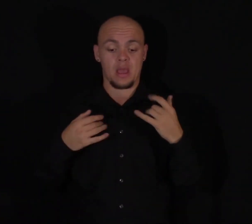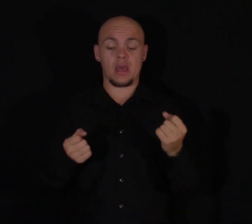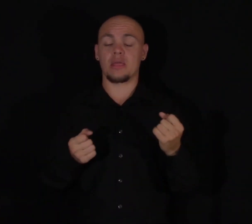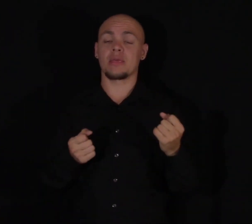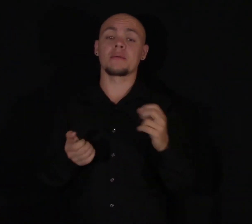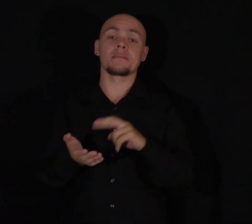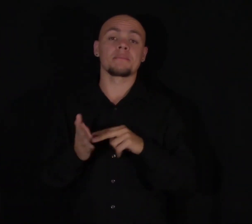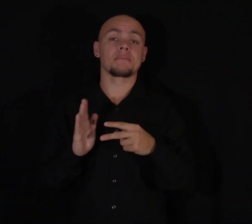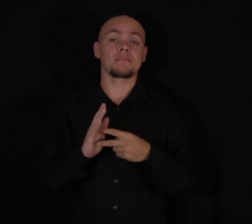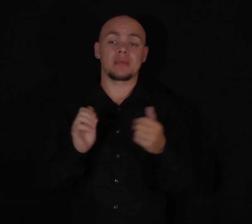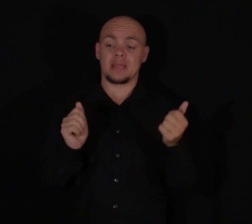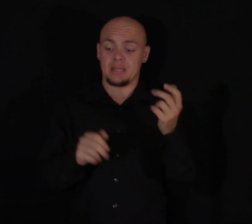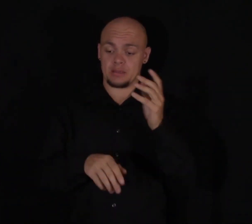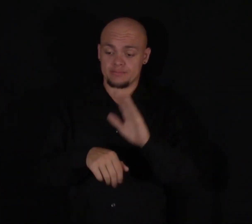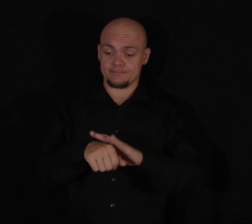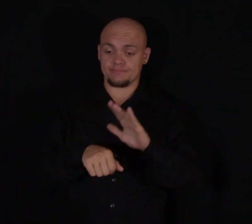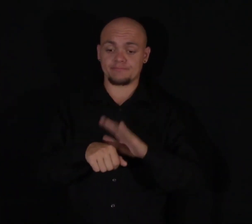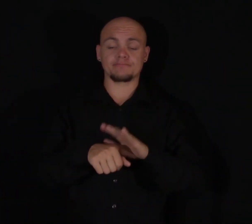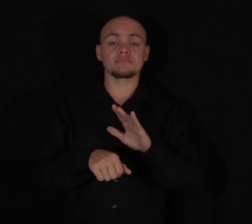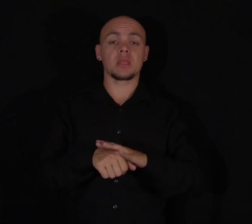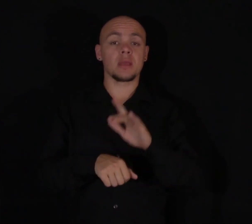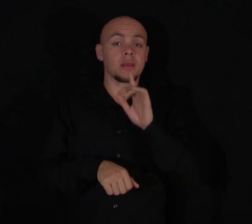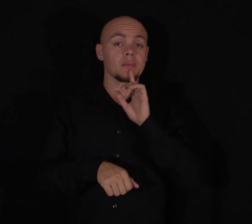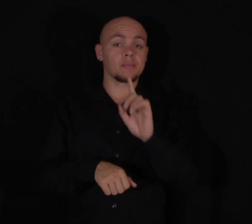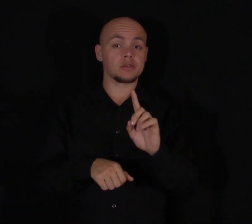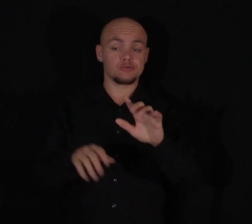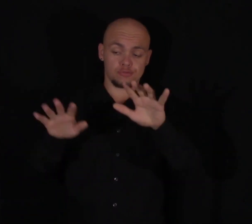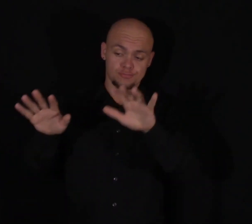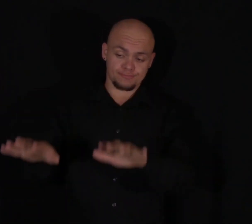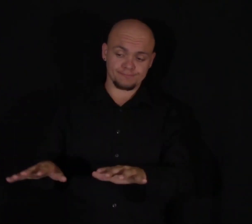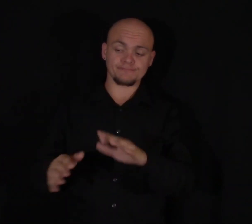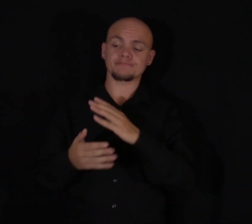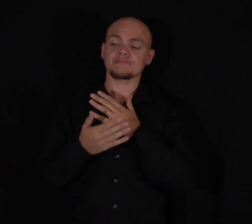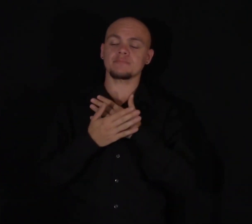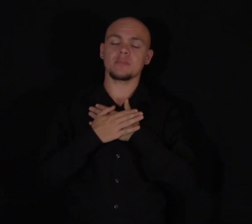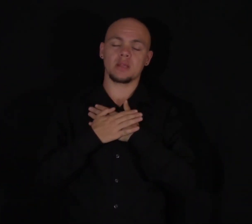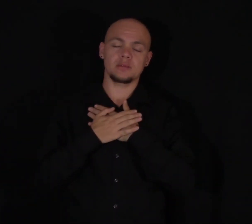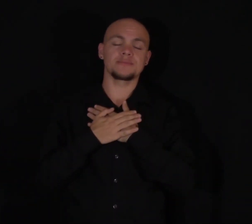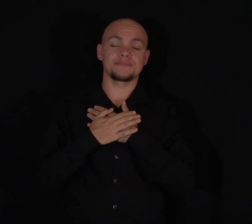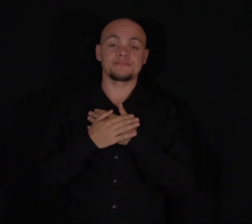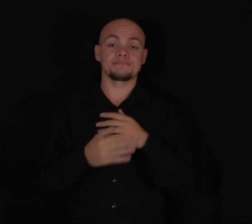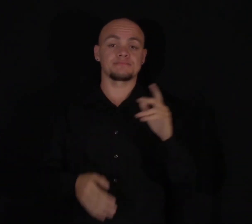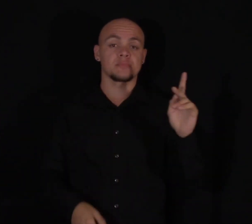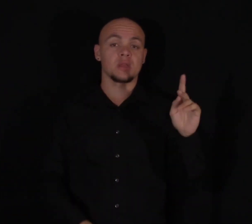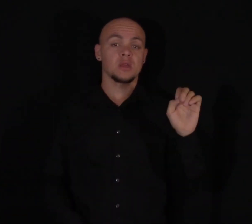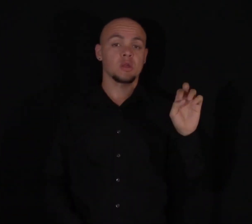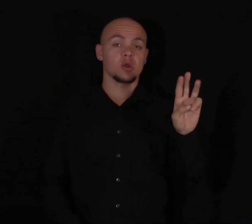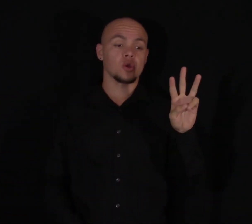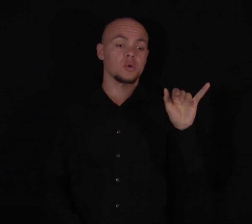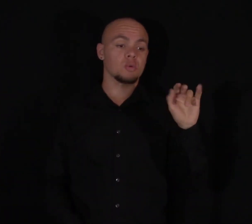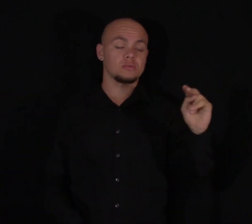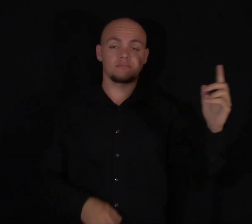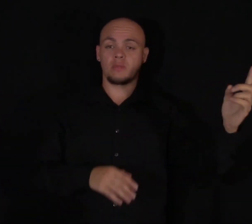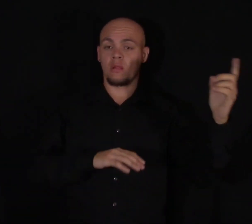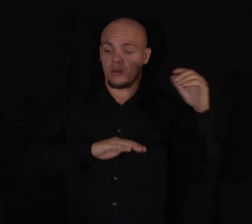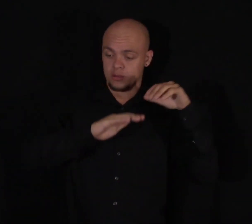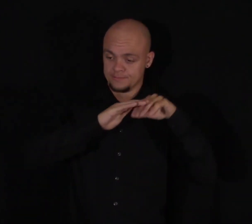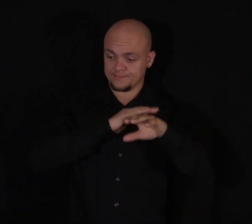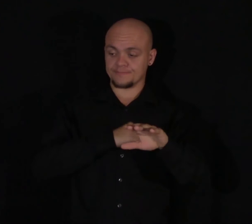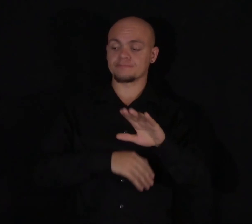precaution necessary that could ensure tranquillity. Mr. Kirwan came in, and insisted that my strength should not be